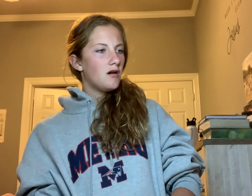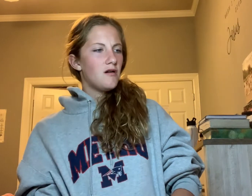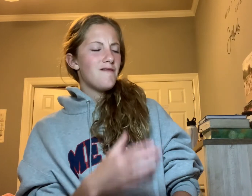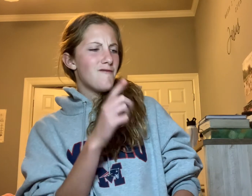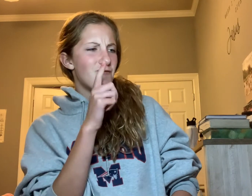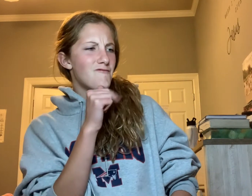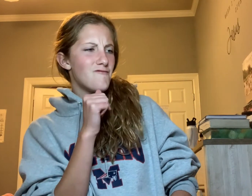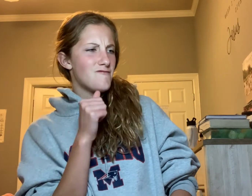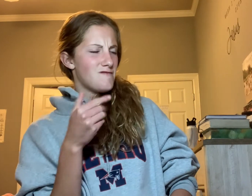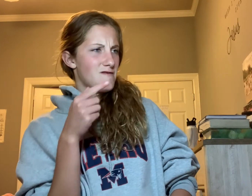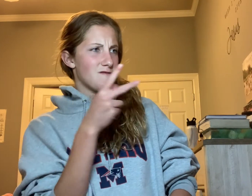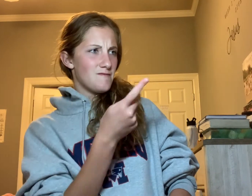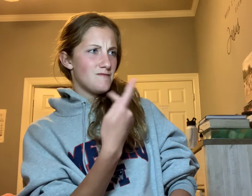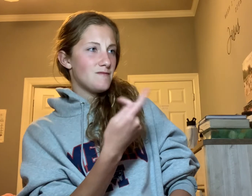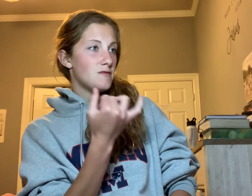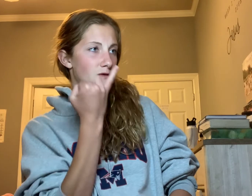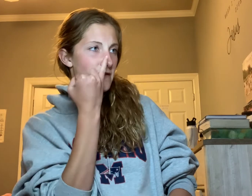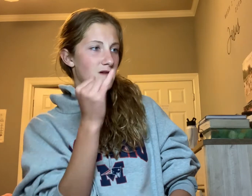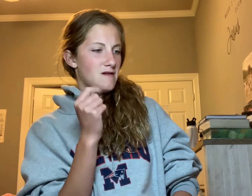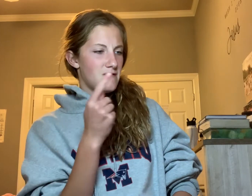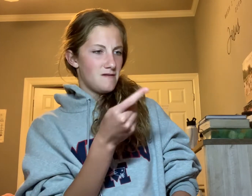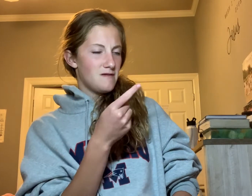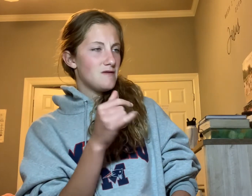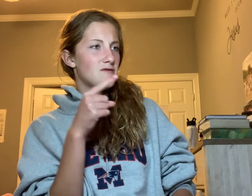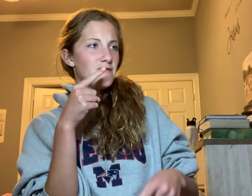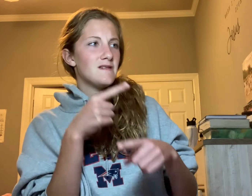who are we if we can't protect our children?